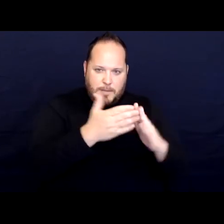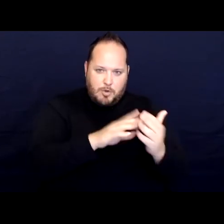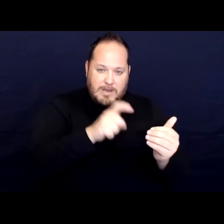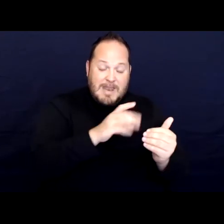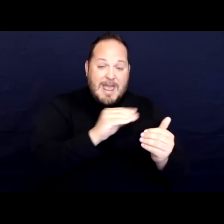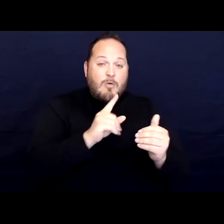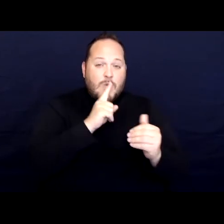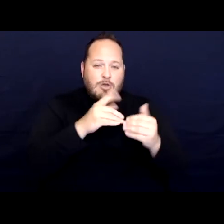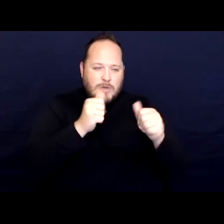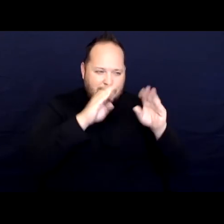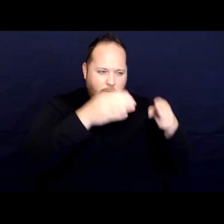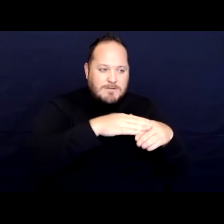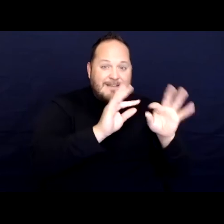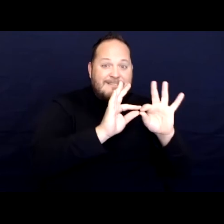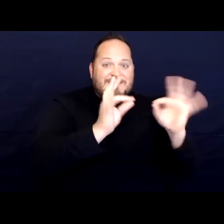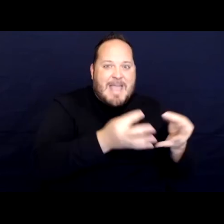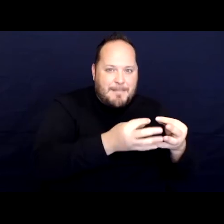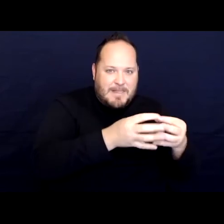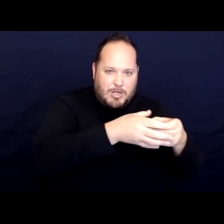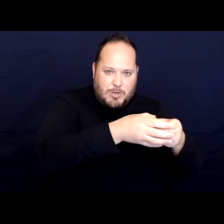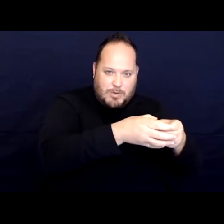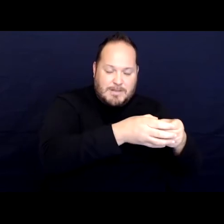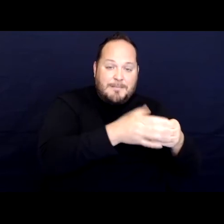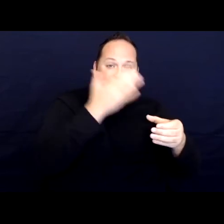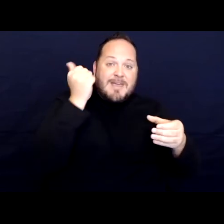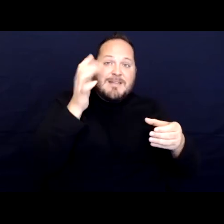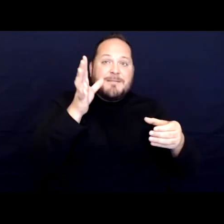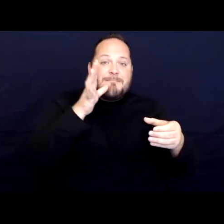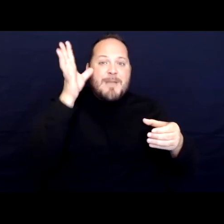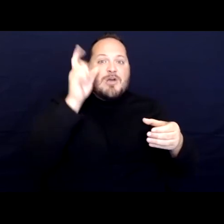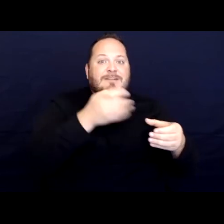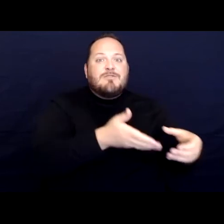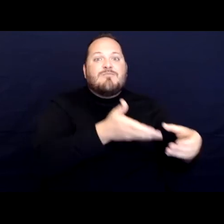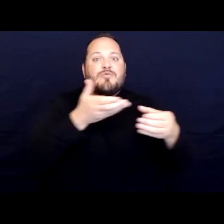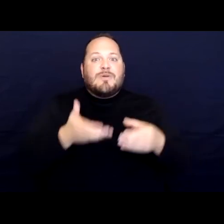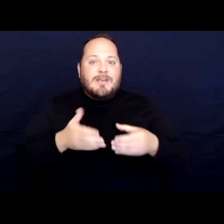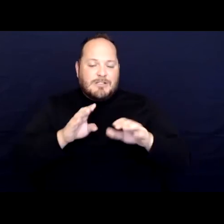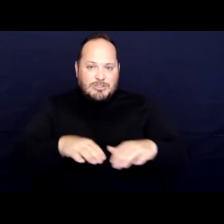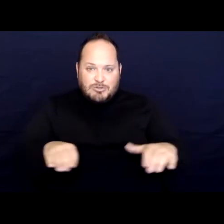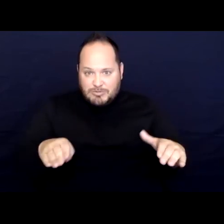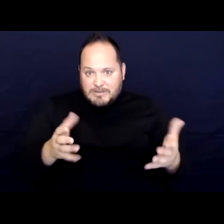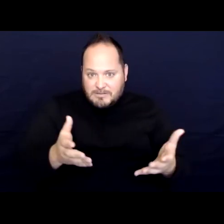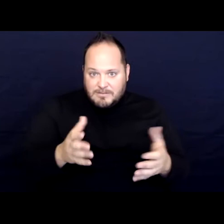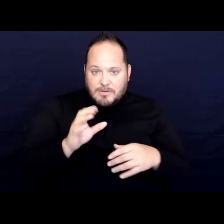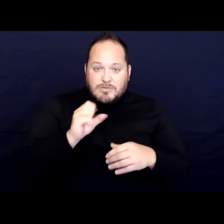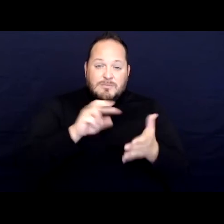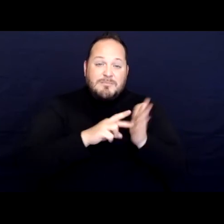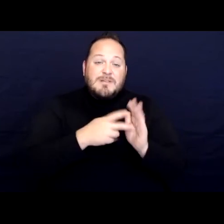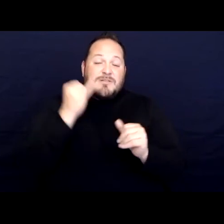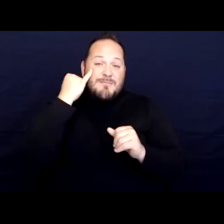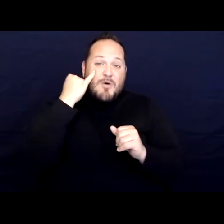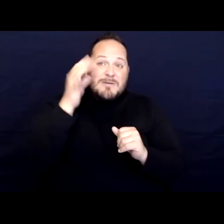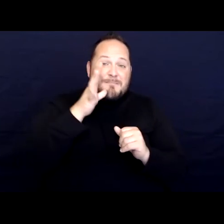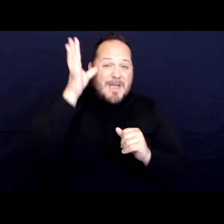are going to have to be brought by their parents. And so if you have parents who are distrustful or